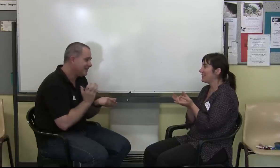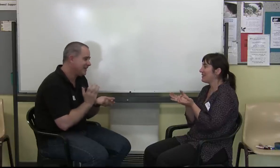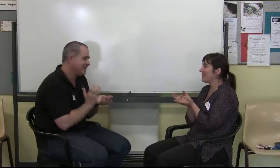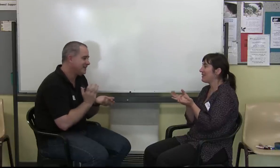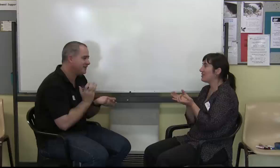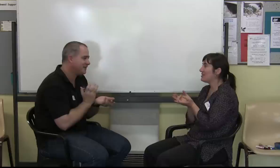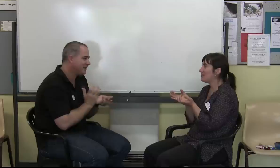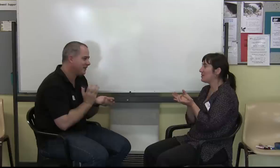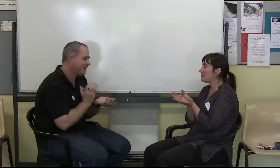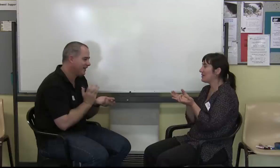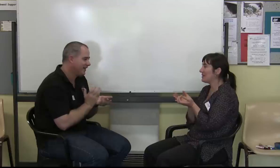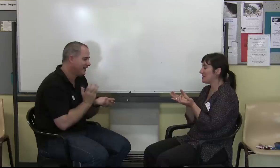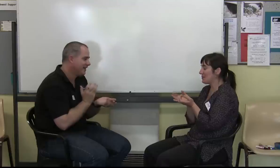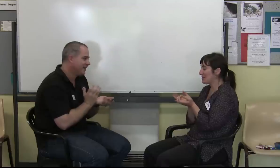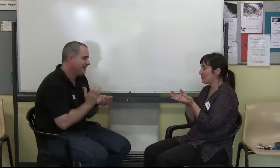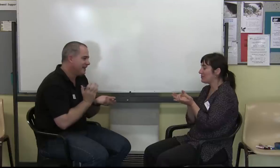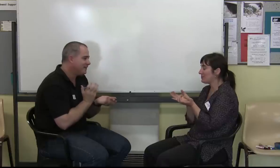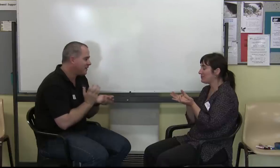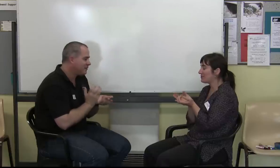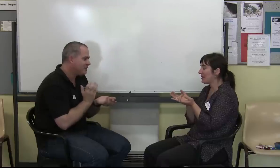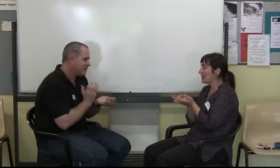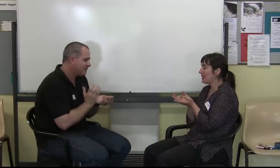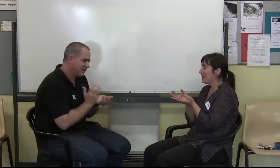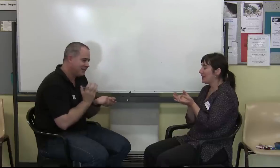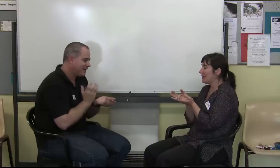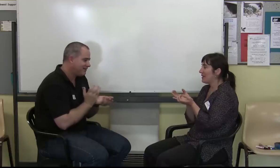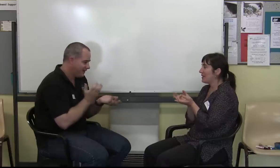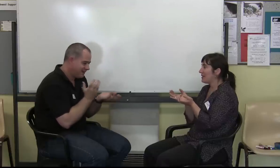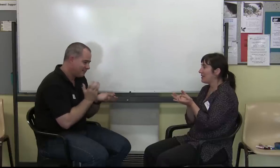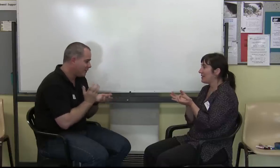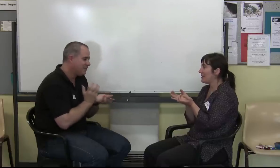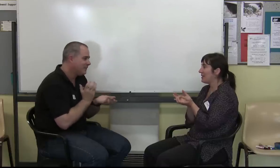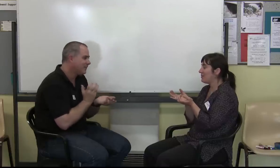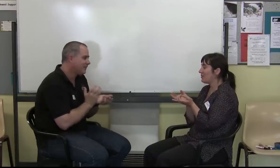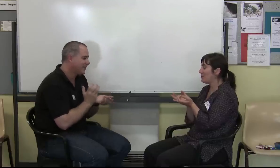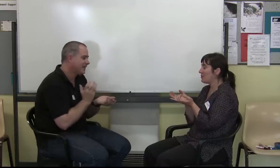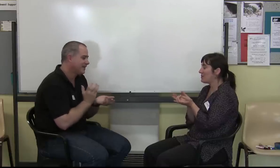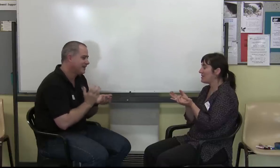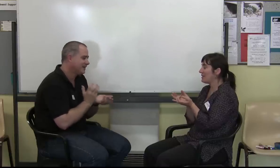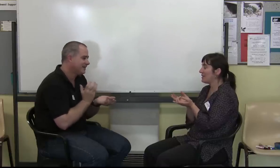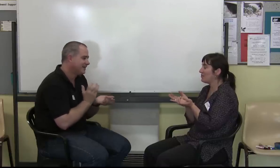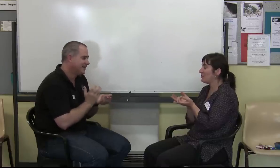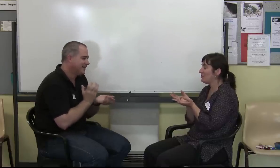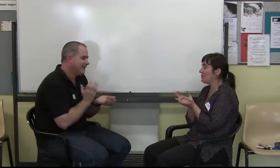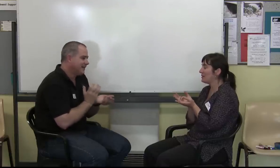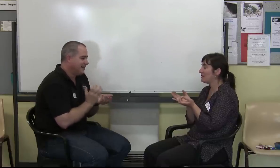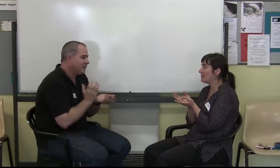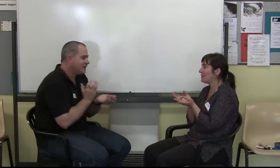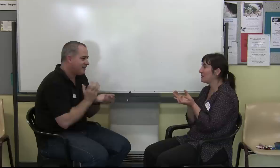accept myself. I deeply, completely accept myself. Even though I can remember sitting in that room. Even though can remember sitting in that room. All the doubts